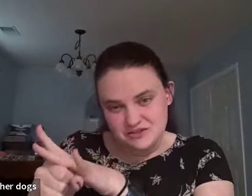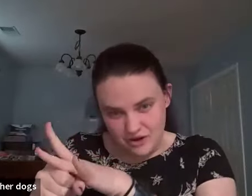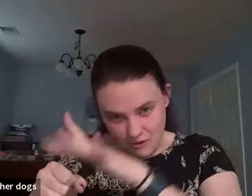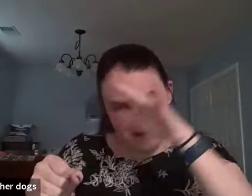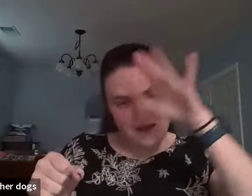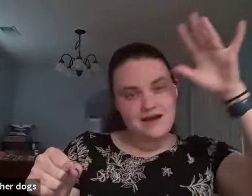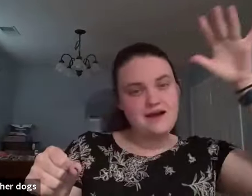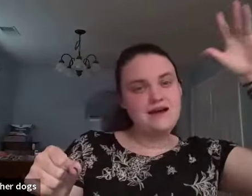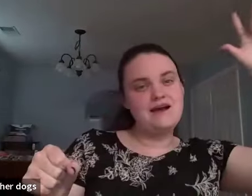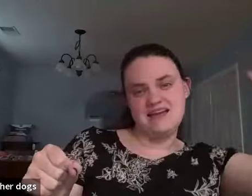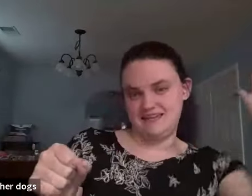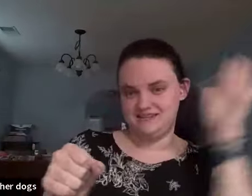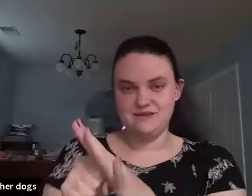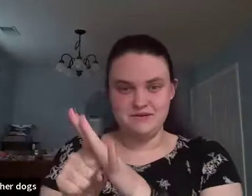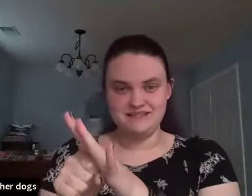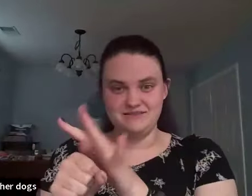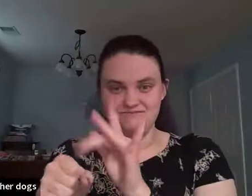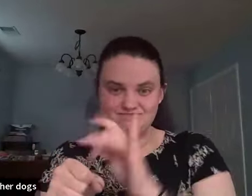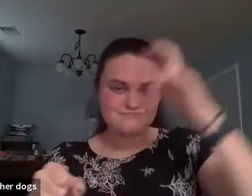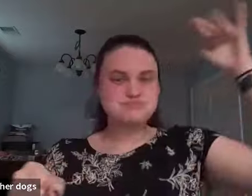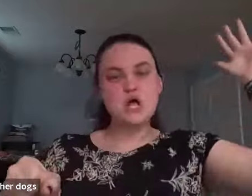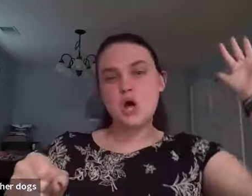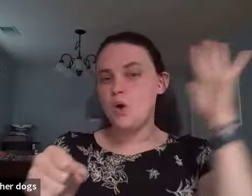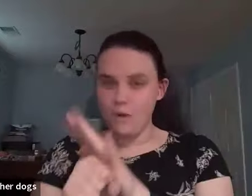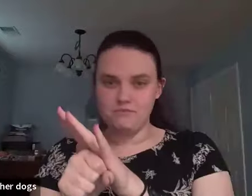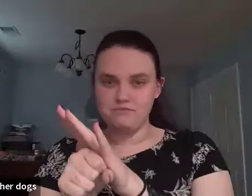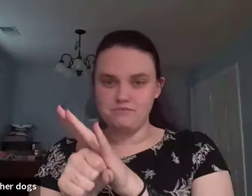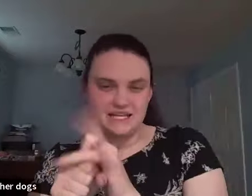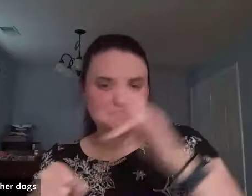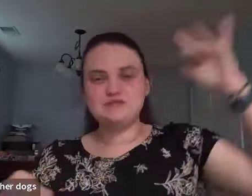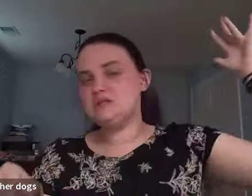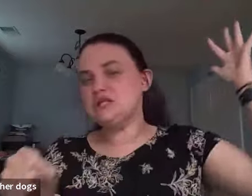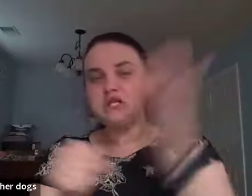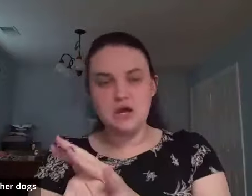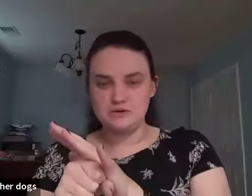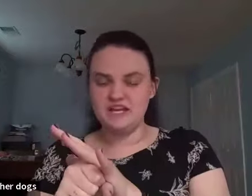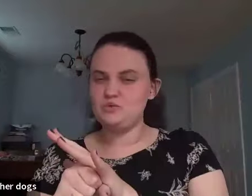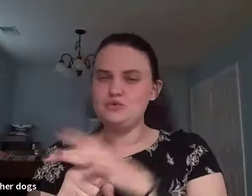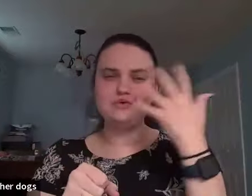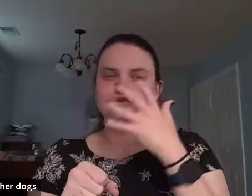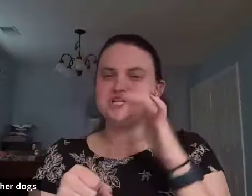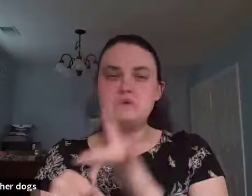you go wow, and you slam it back down. Blow up, like explode, like ooh, she